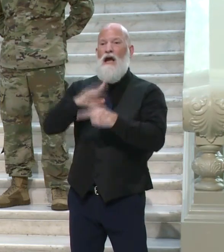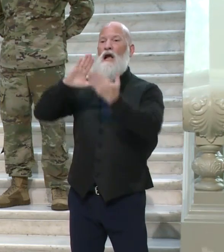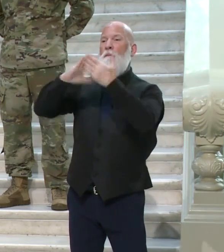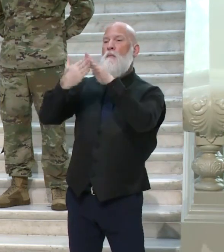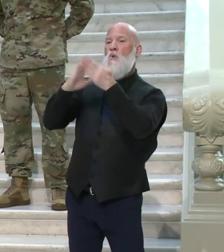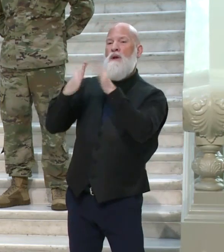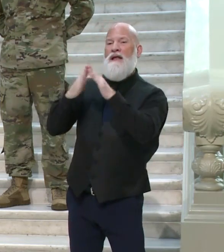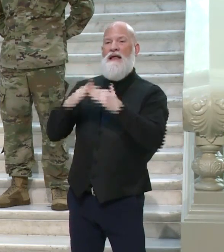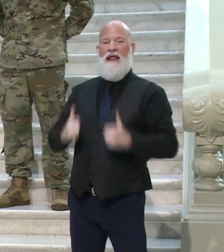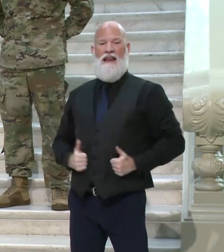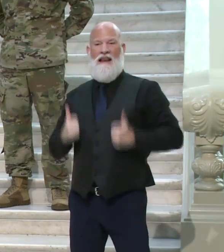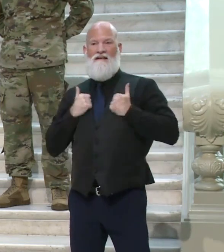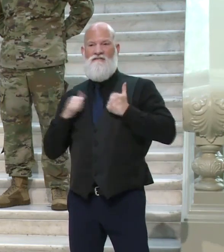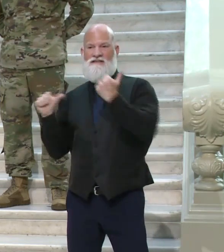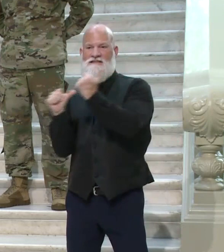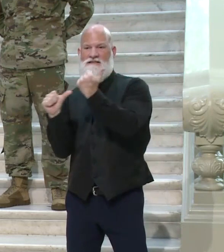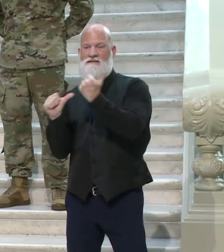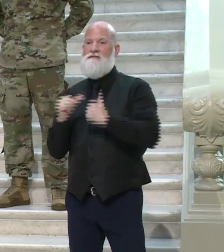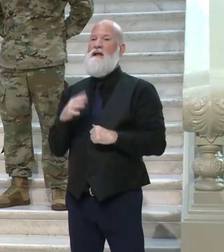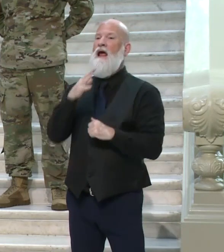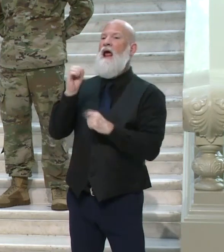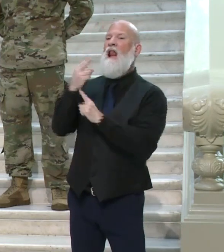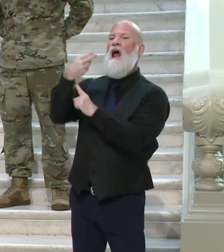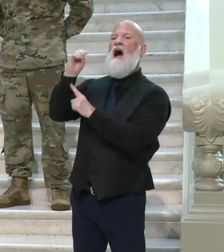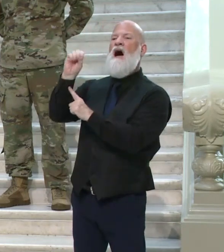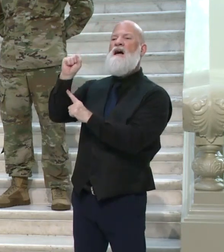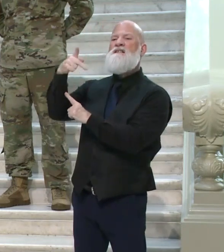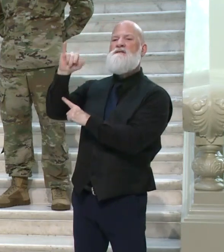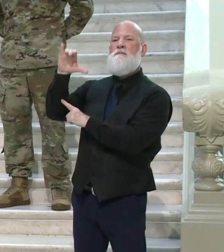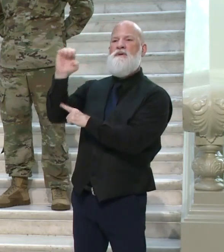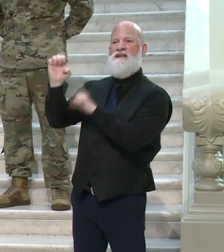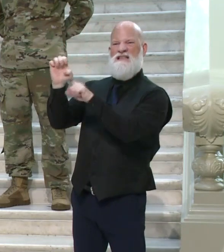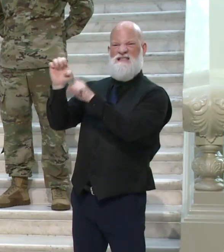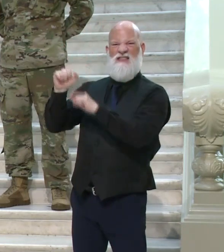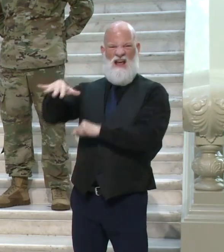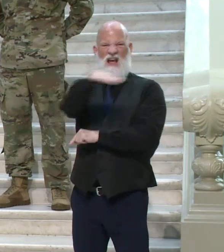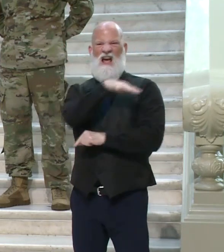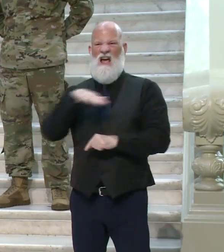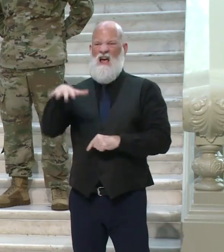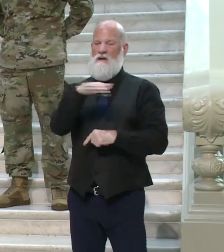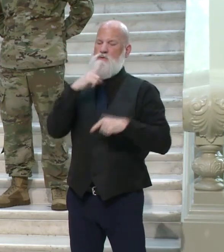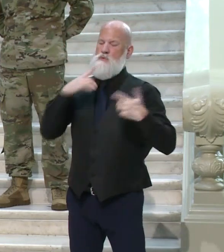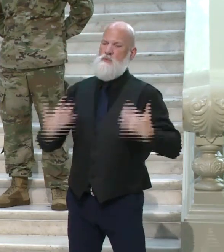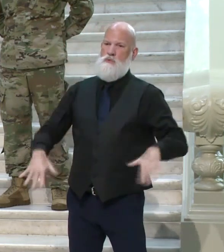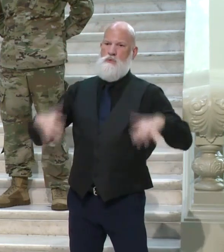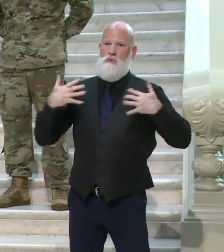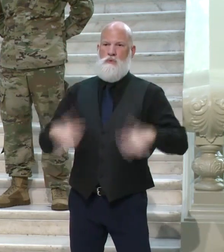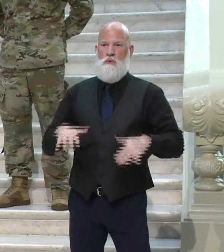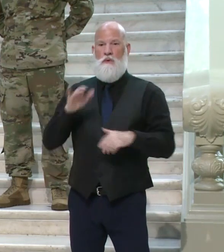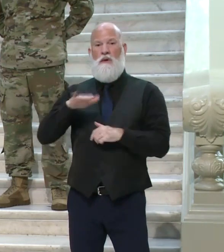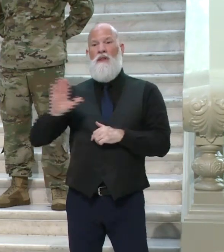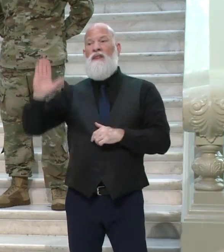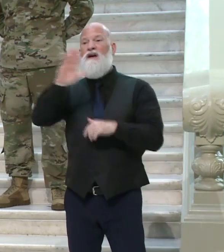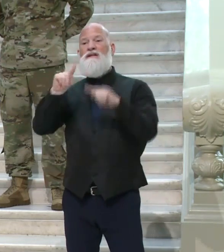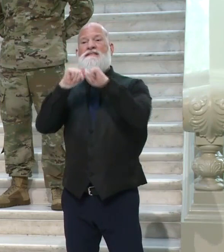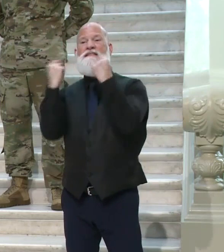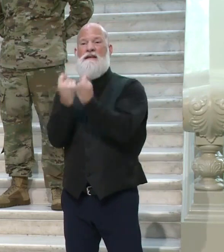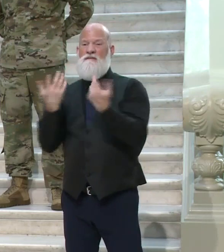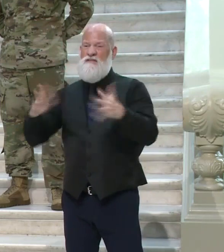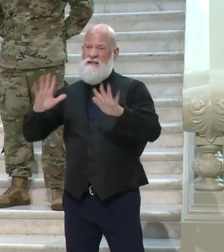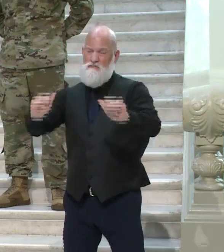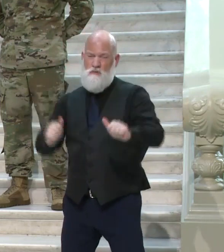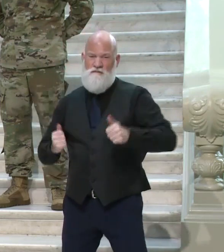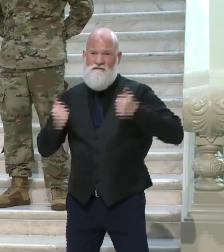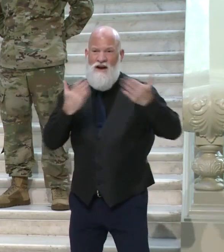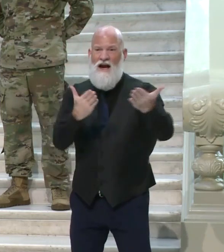and similar facilities. To date, these dedicated teams have provided critical support by sanitizing